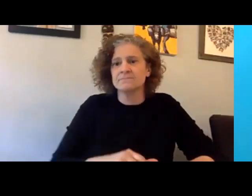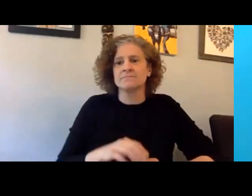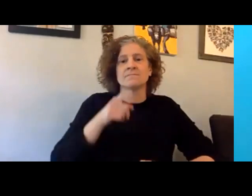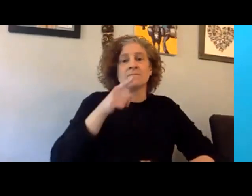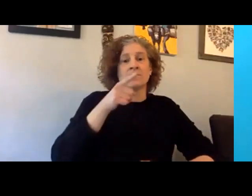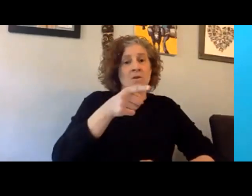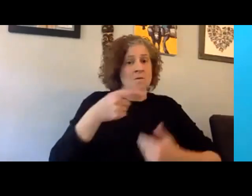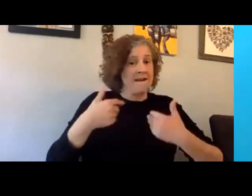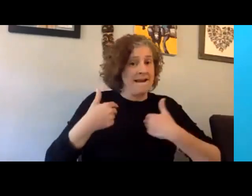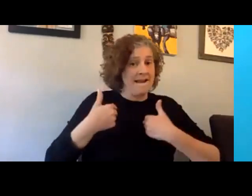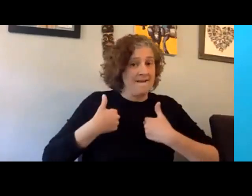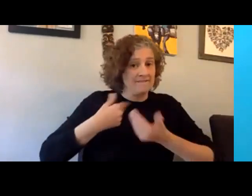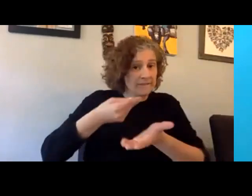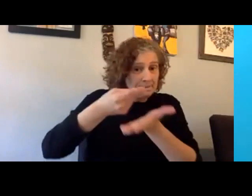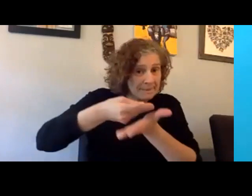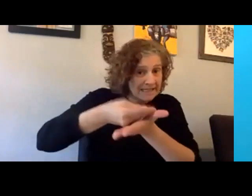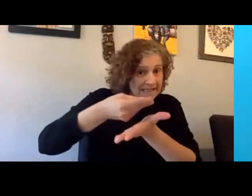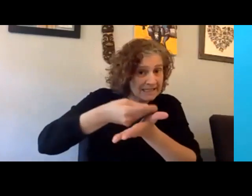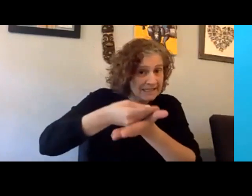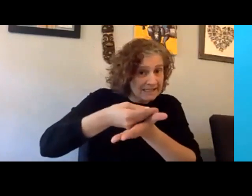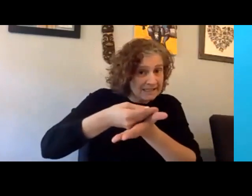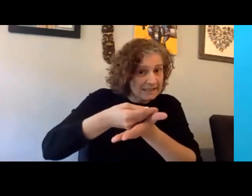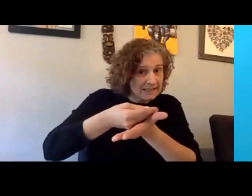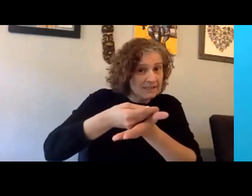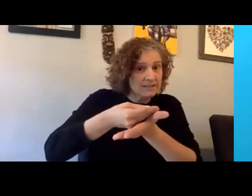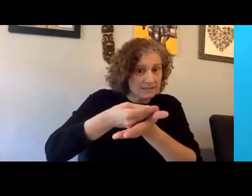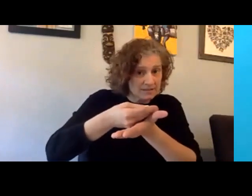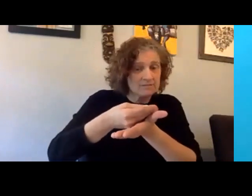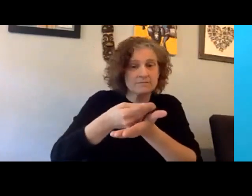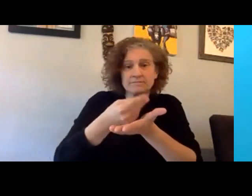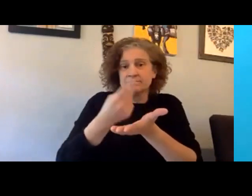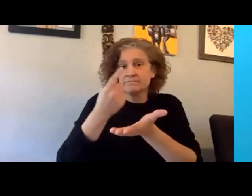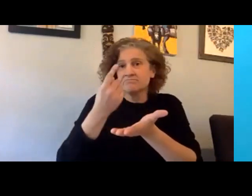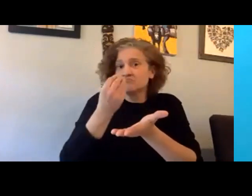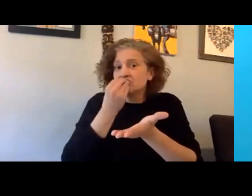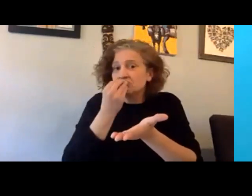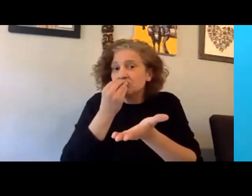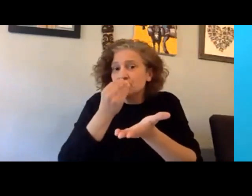heat? Do you have money